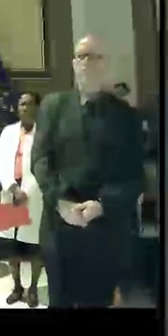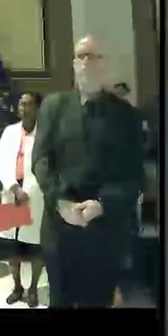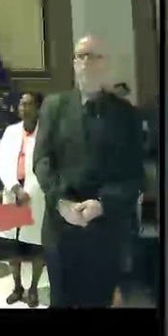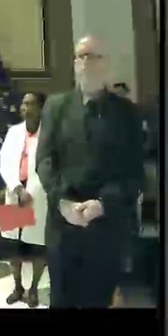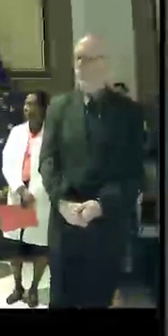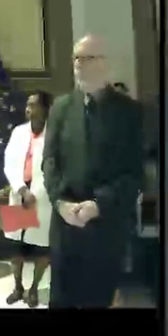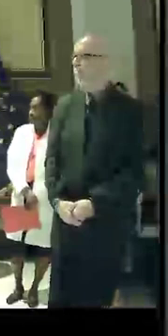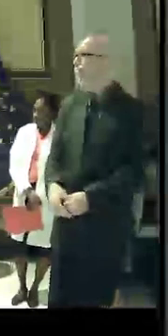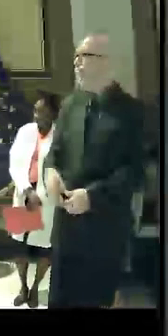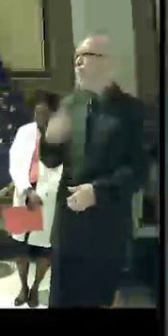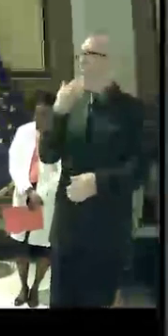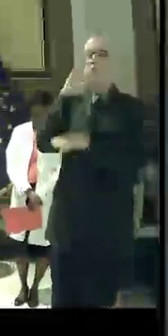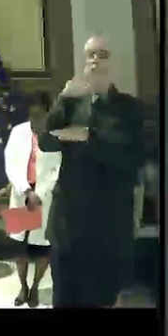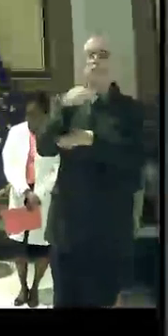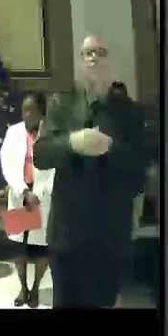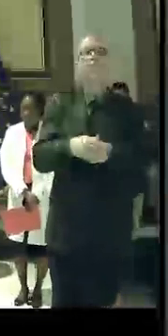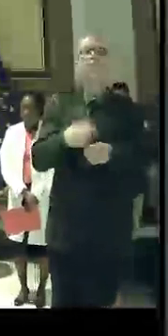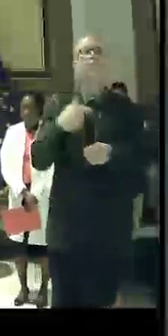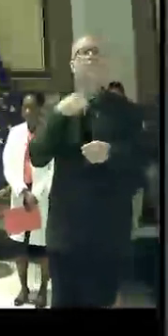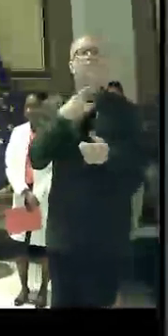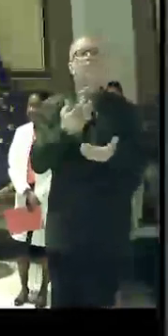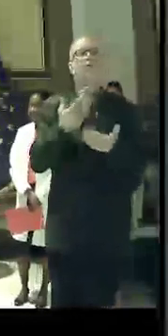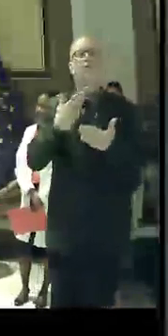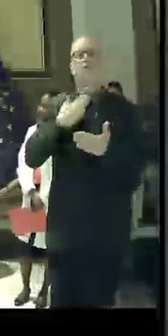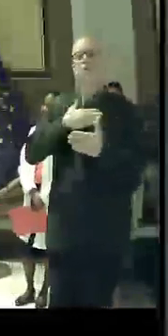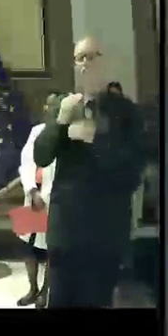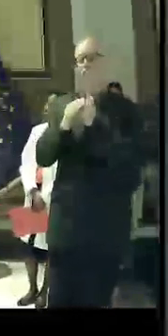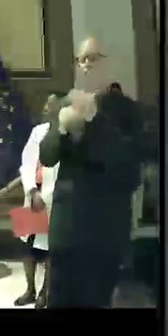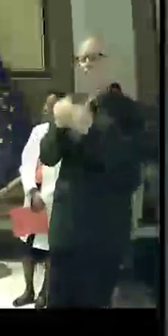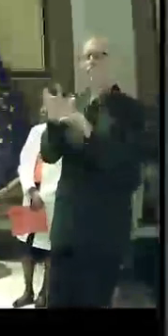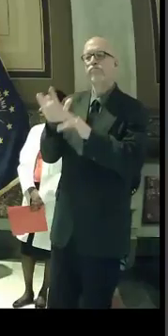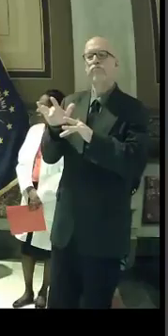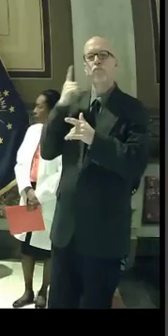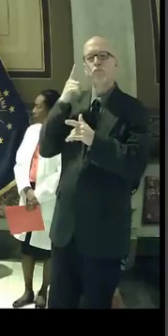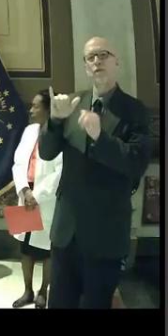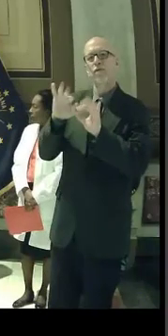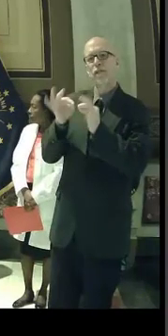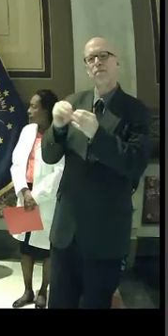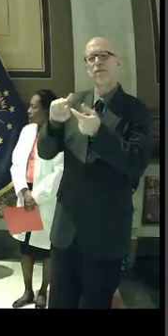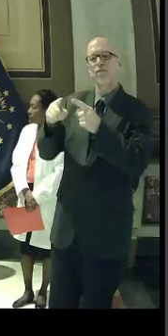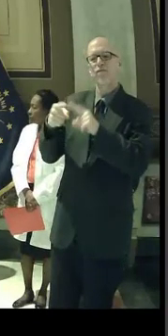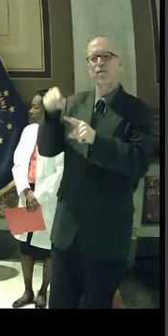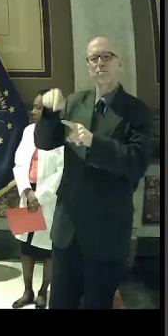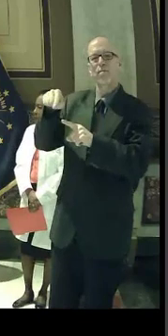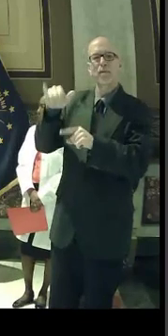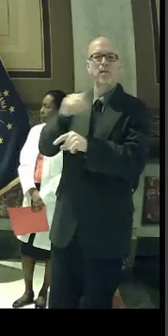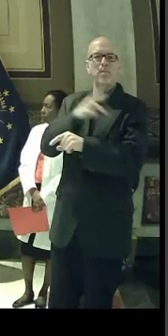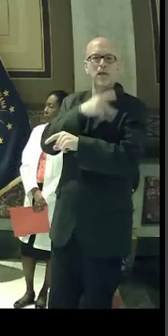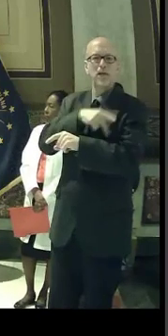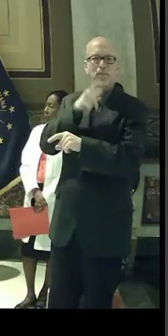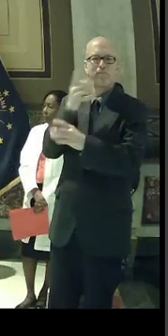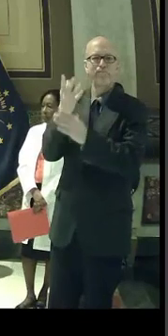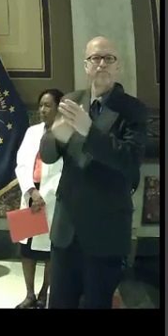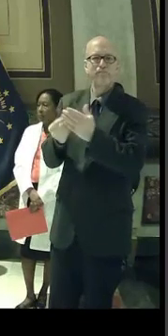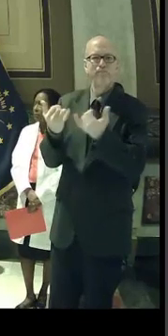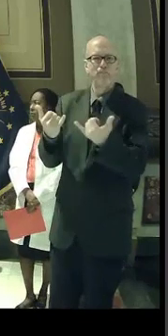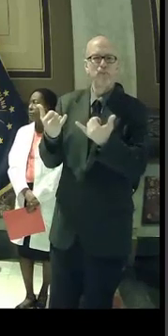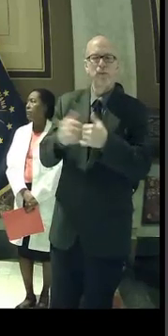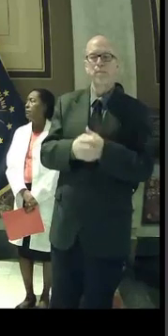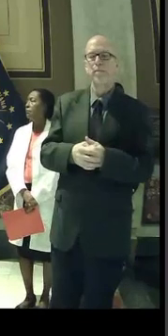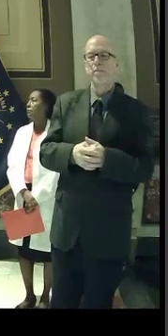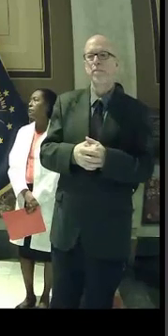Good afternoon. I'd like to offer my condolences as well to the family and friends of the patient that lost his life